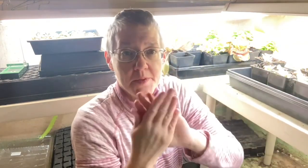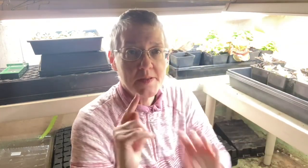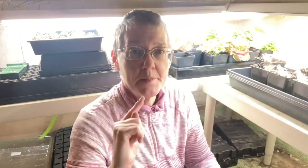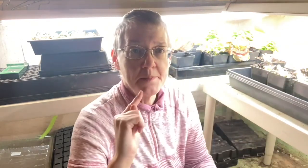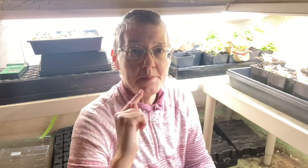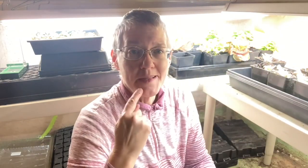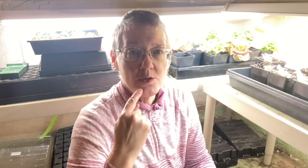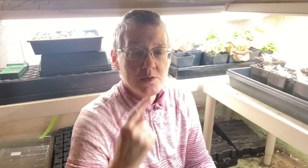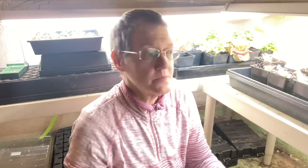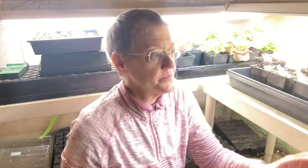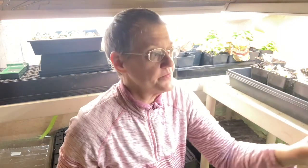Those leaves are getting bitter.